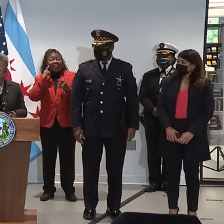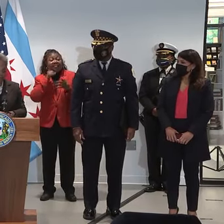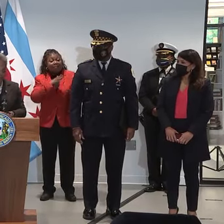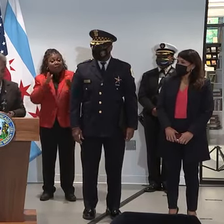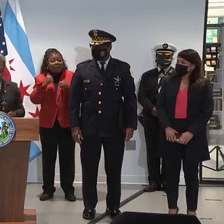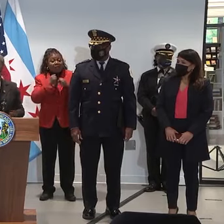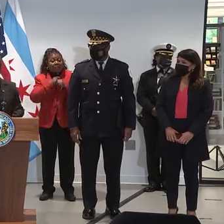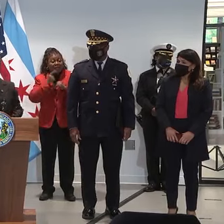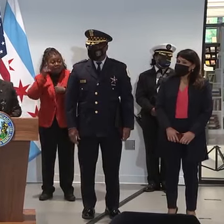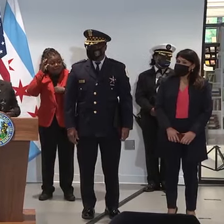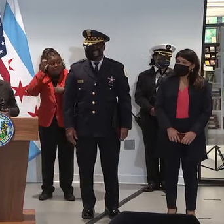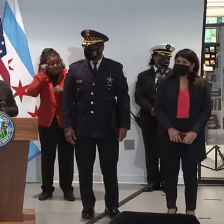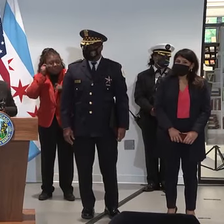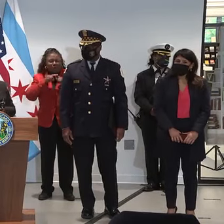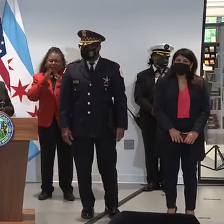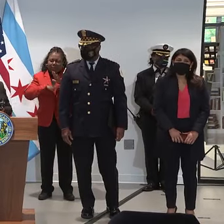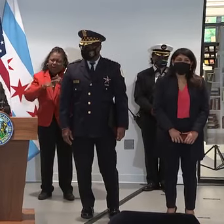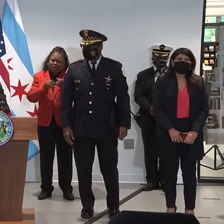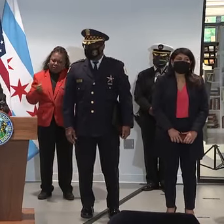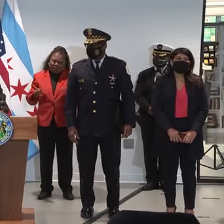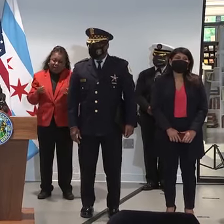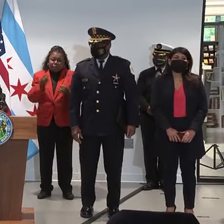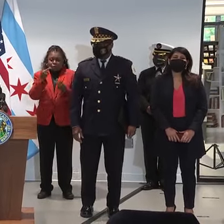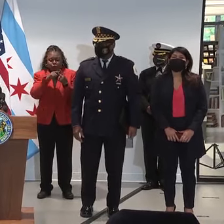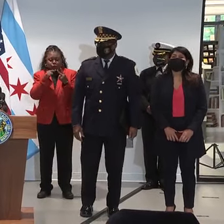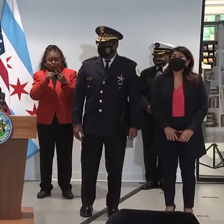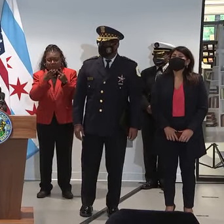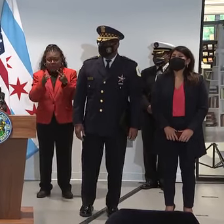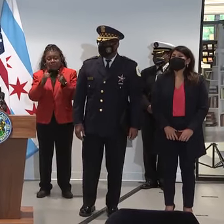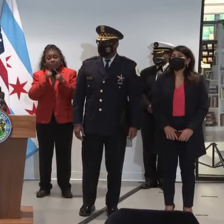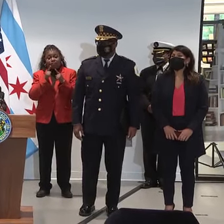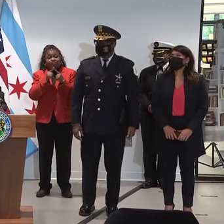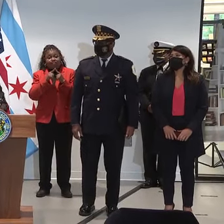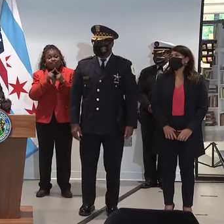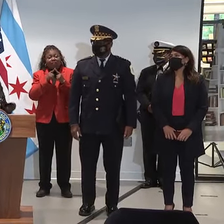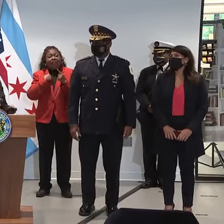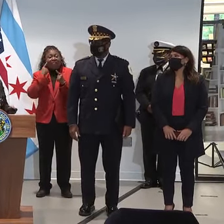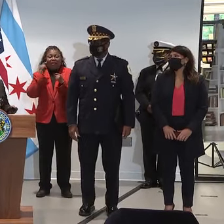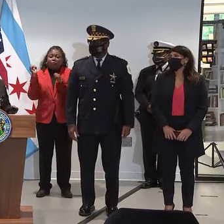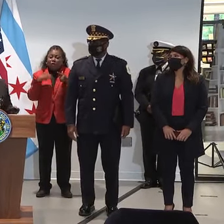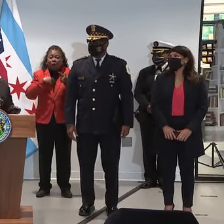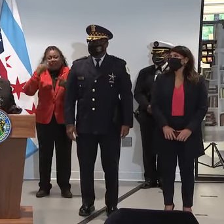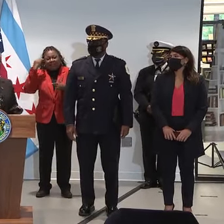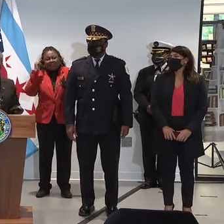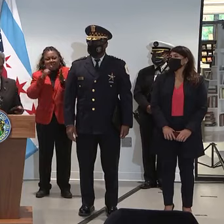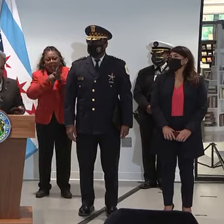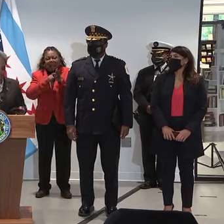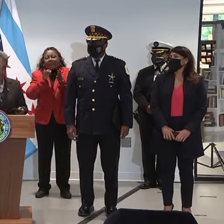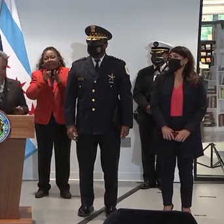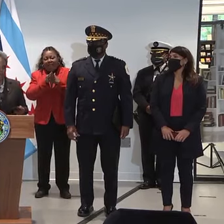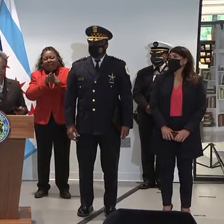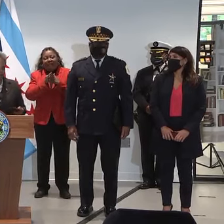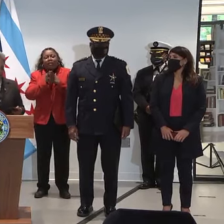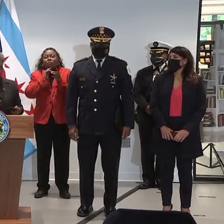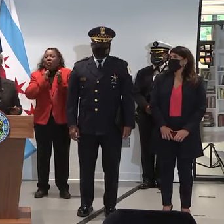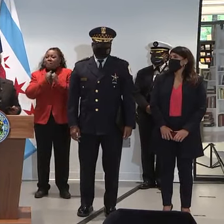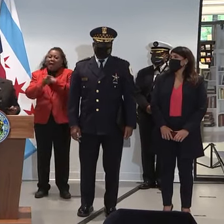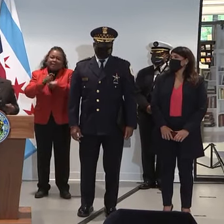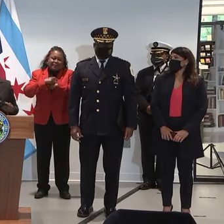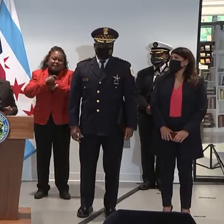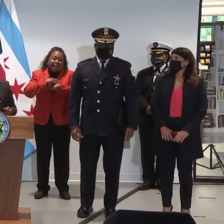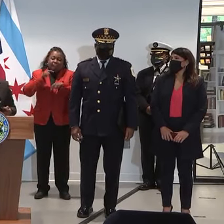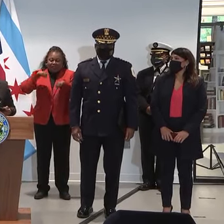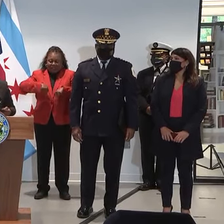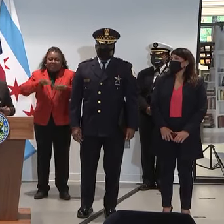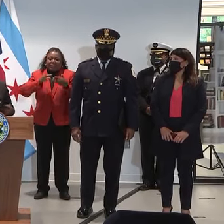it's a plan that makes some sense. But the bottom line here is two things. One is I think we all acknowledge the fact that it's way past time